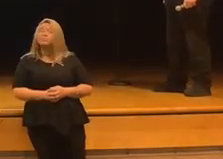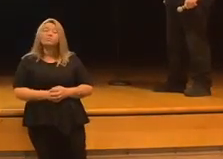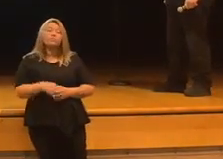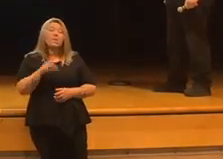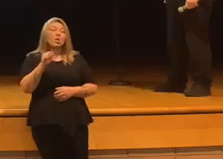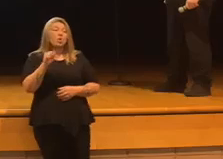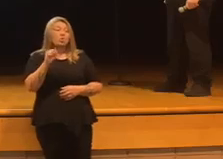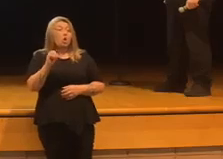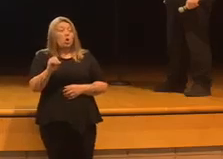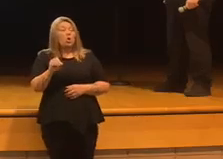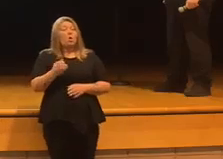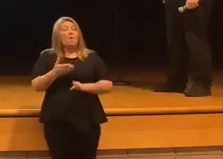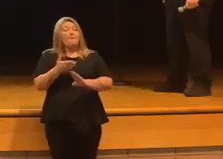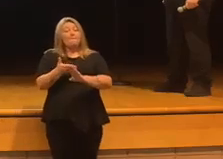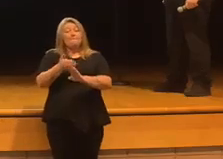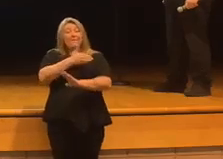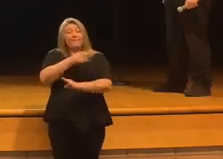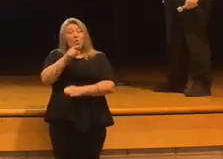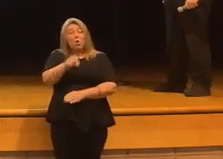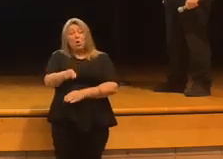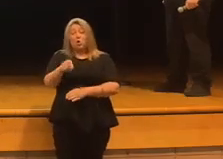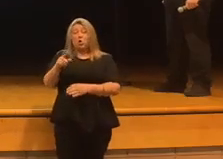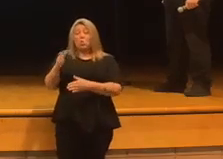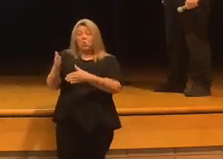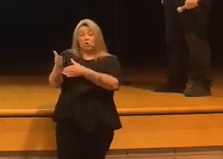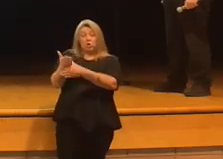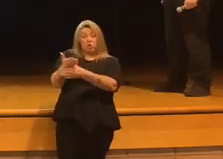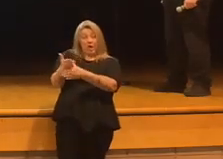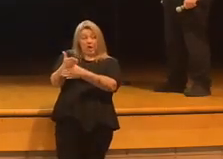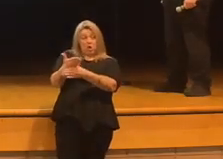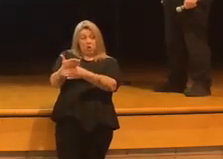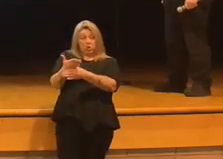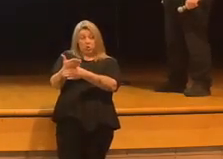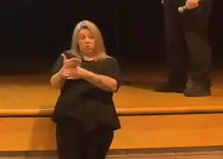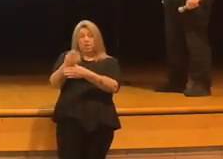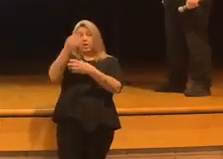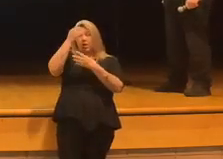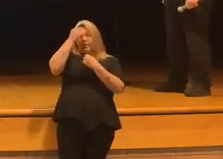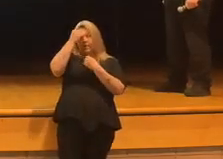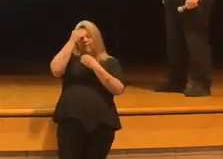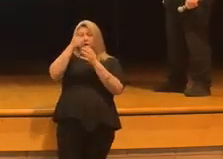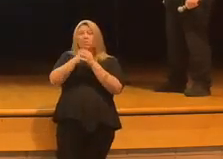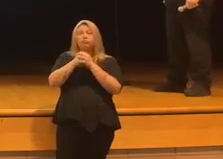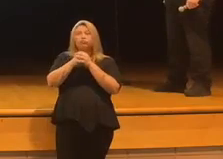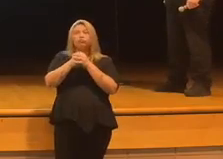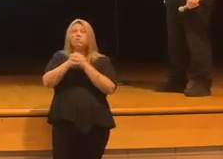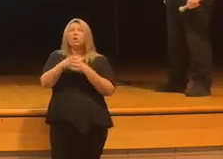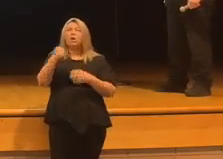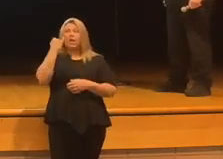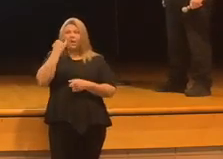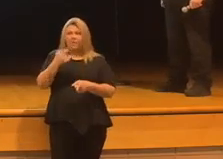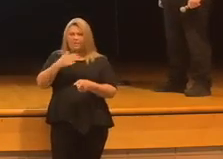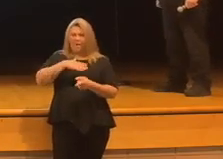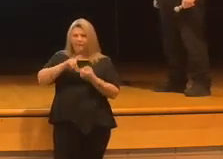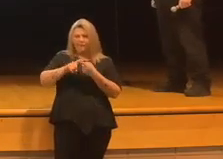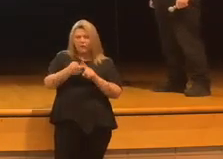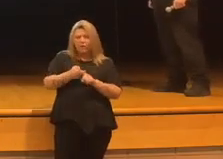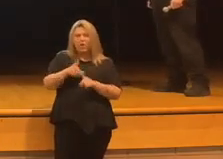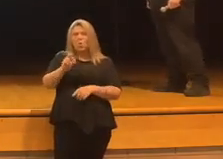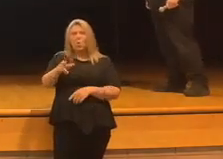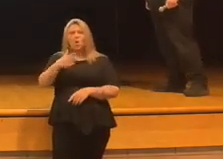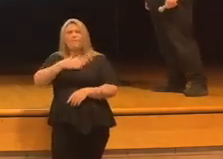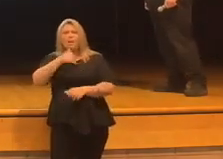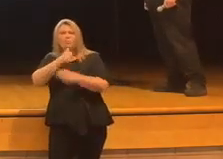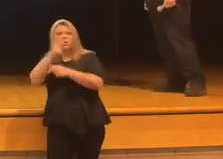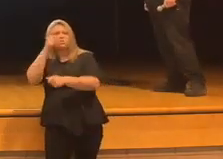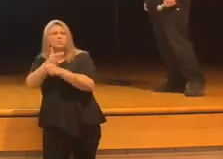So before you reshare, think about how would it make you feel if this was your friend or sibling in this picture? The